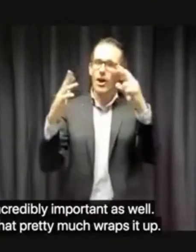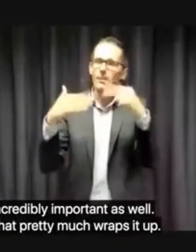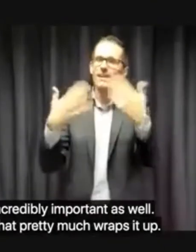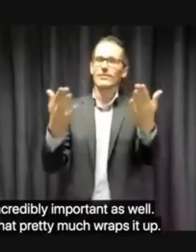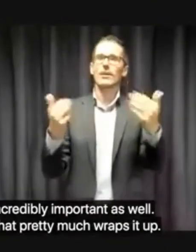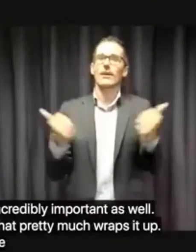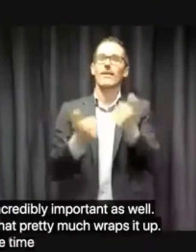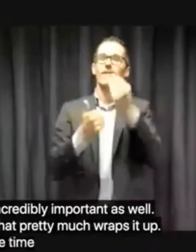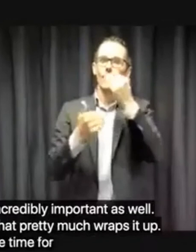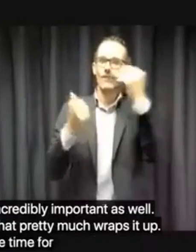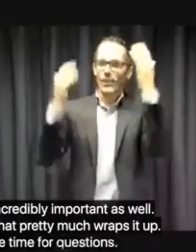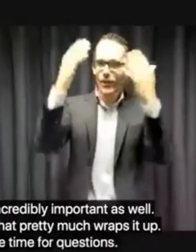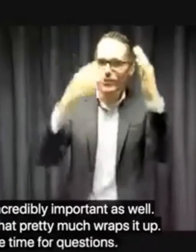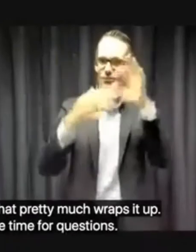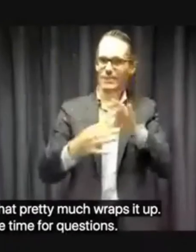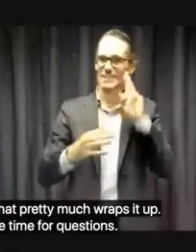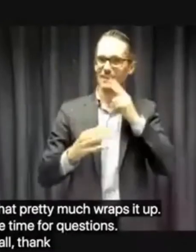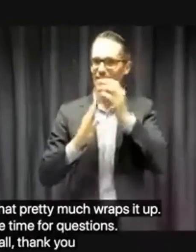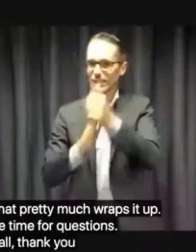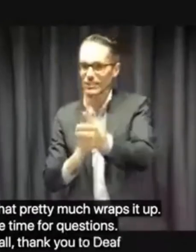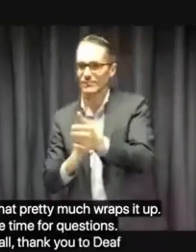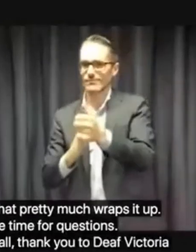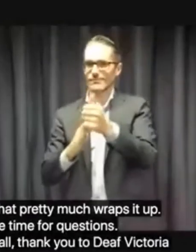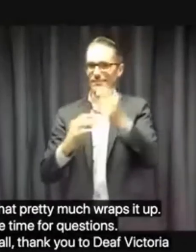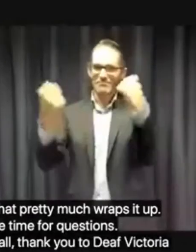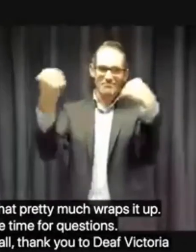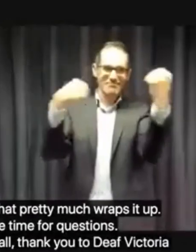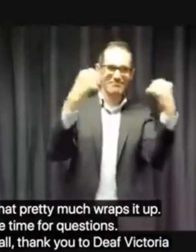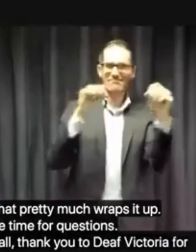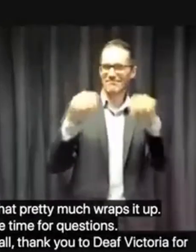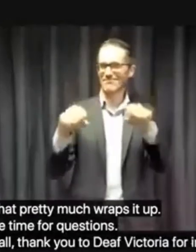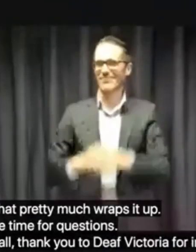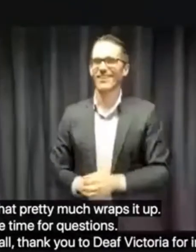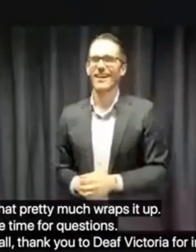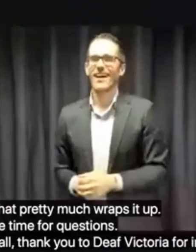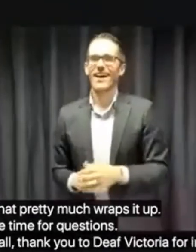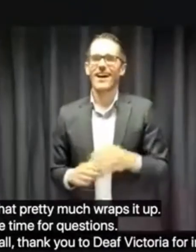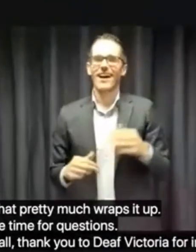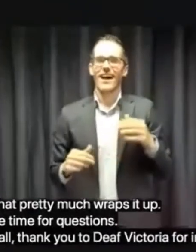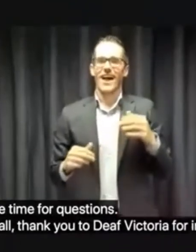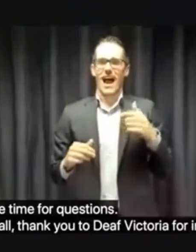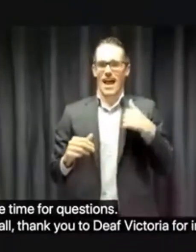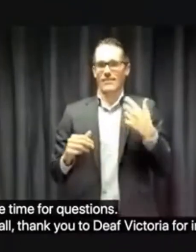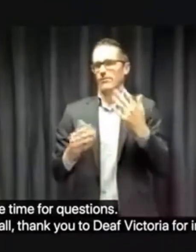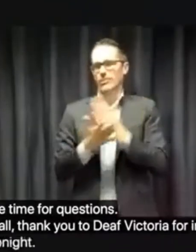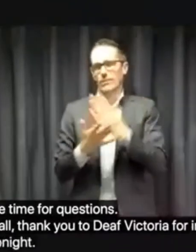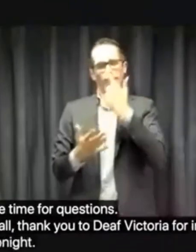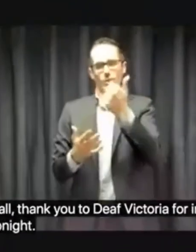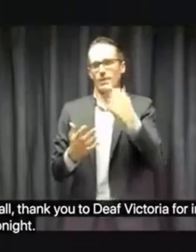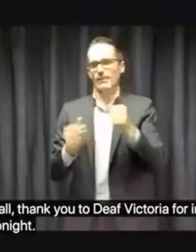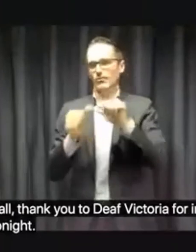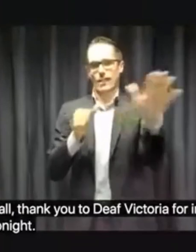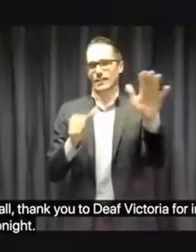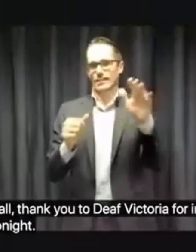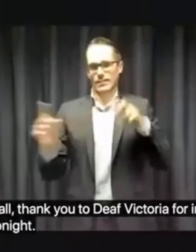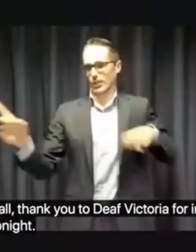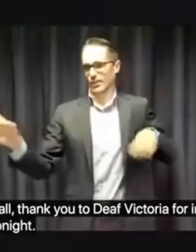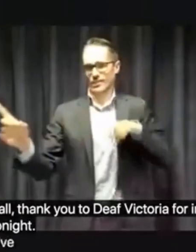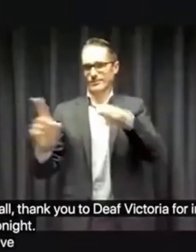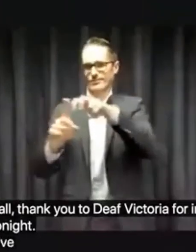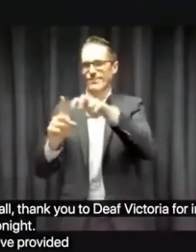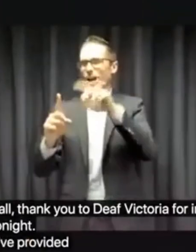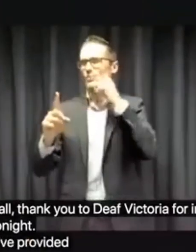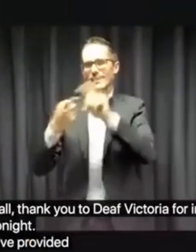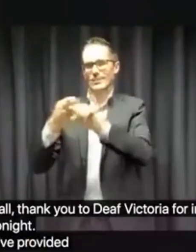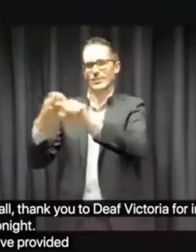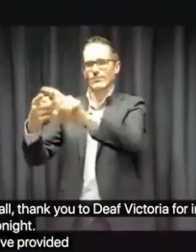for inviting me on tonight. I hope I've provided some food for thought around deaf leadership. I've got a few notes in the room. I'm very fortunate